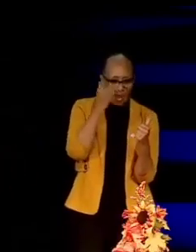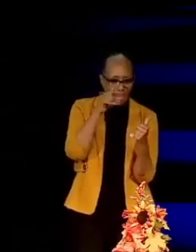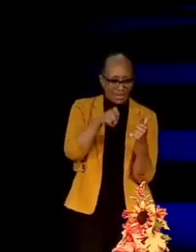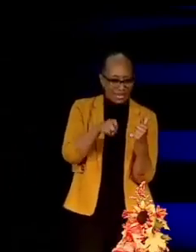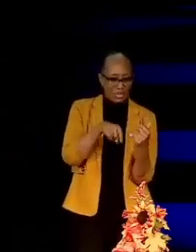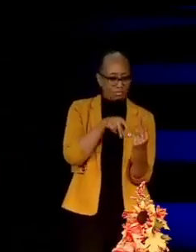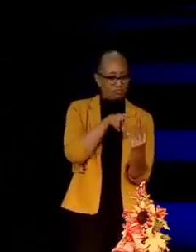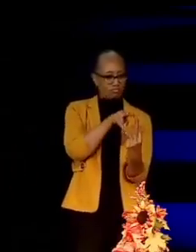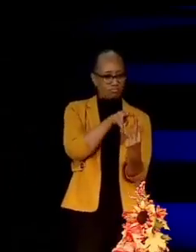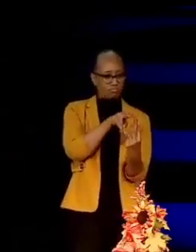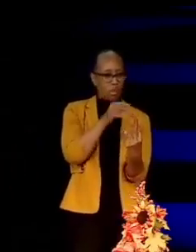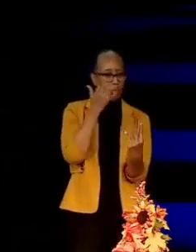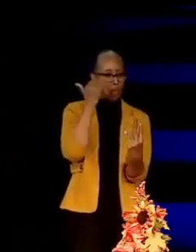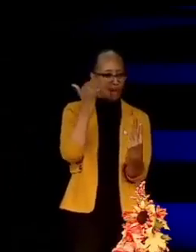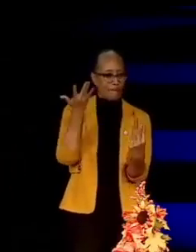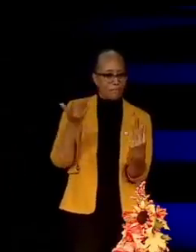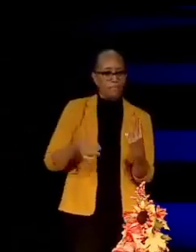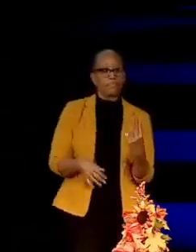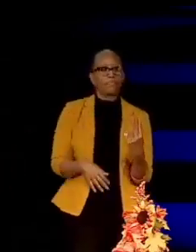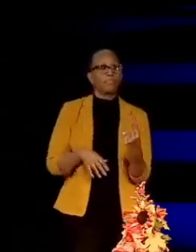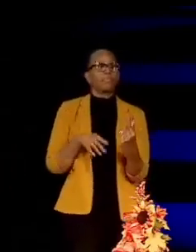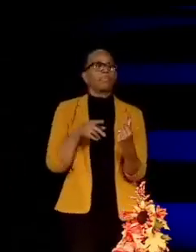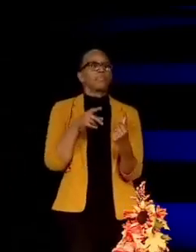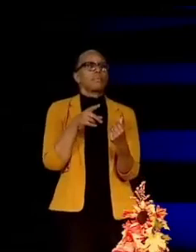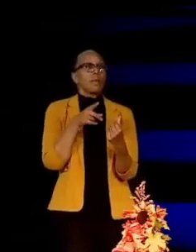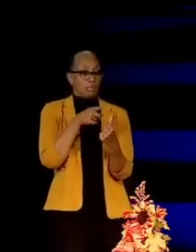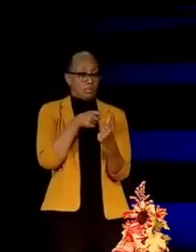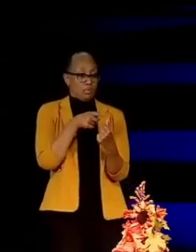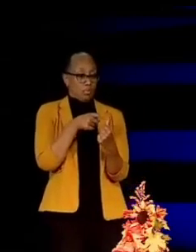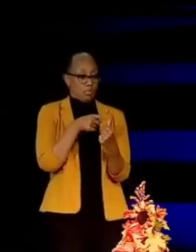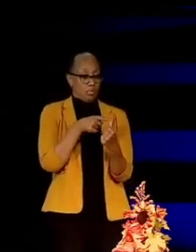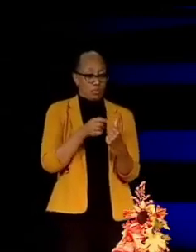Holy Ghost. It is because, number one,